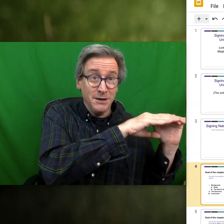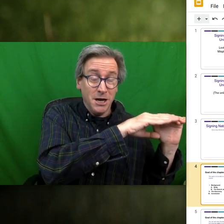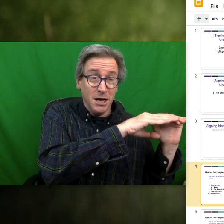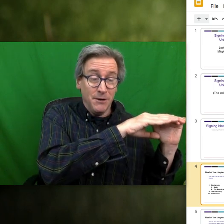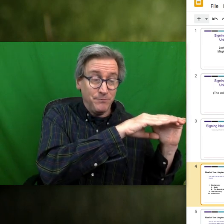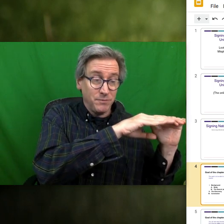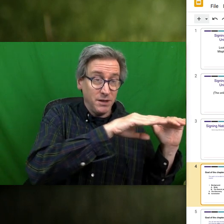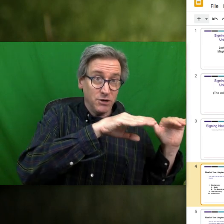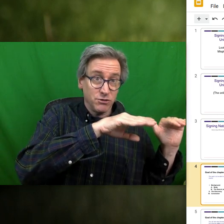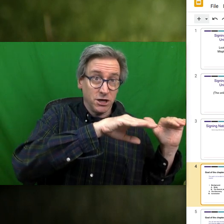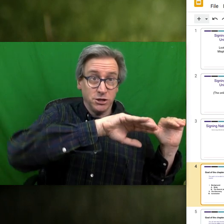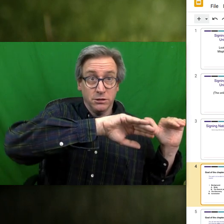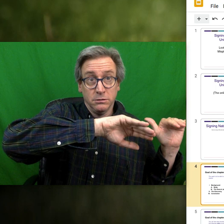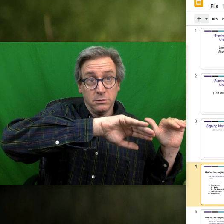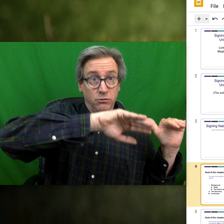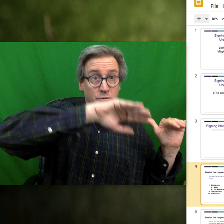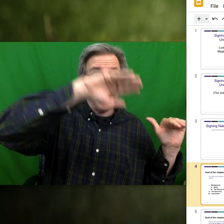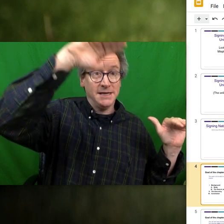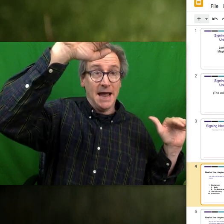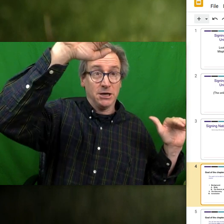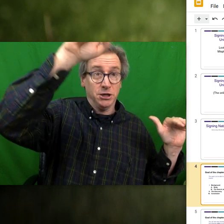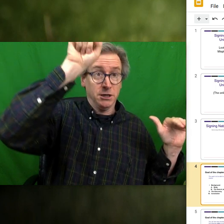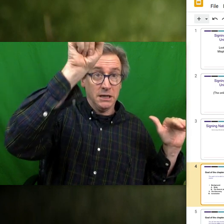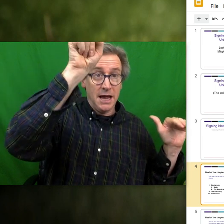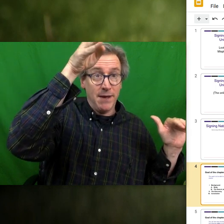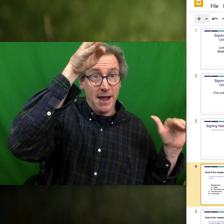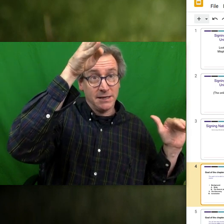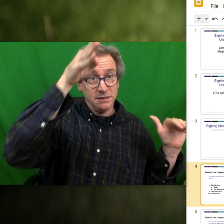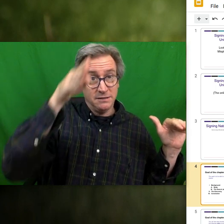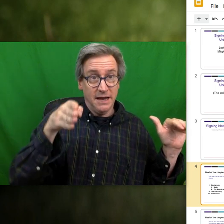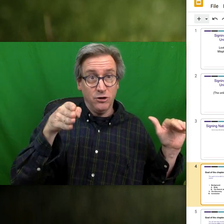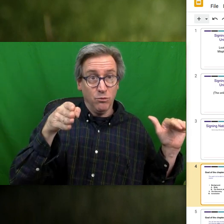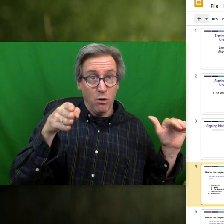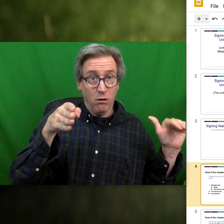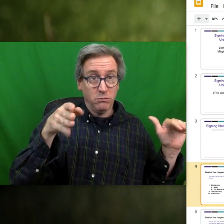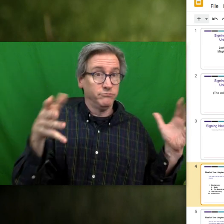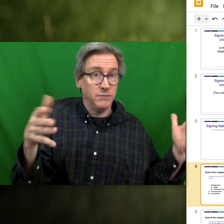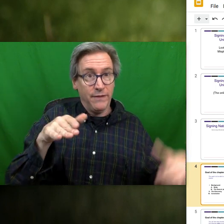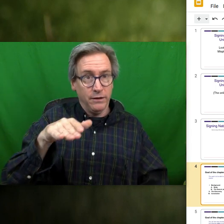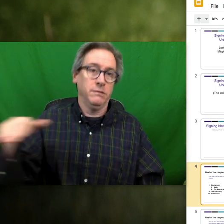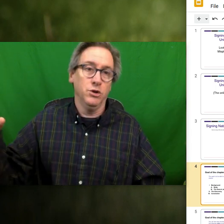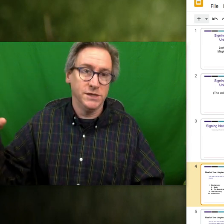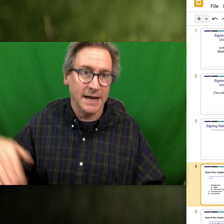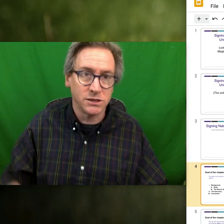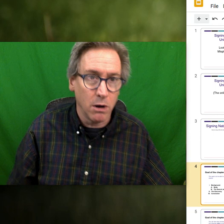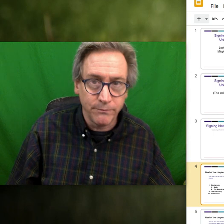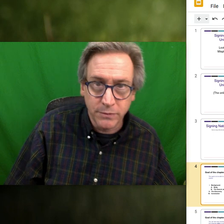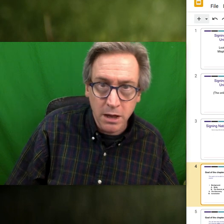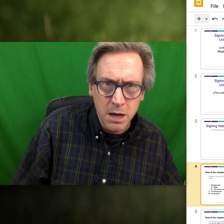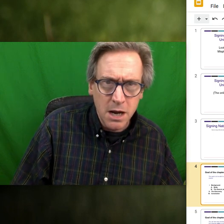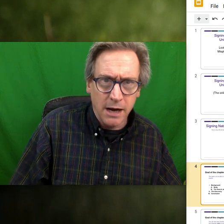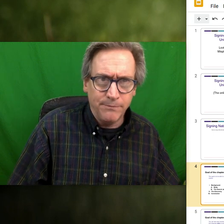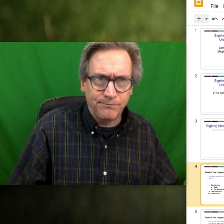right? Introduction, rising action, climax, denouement, and then new status quo.